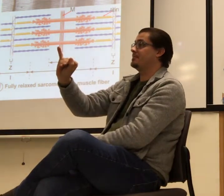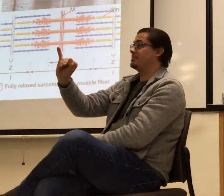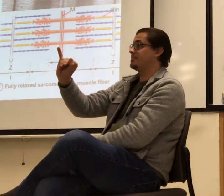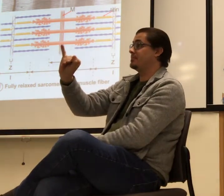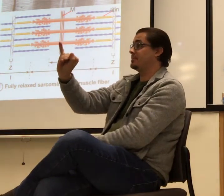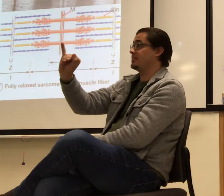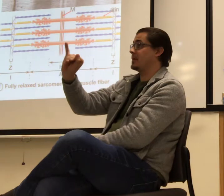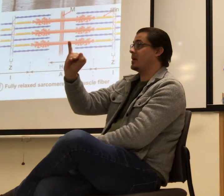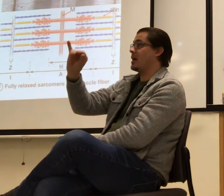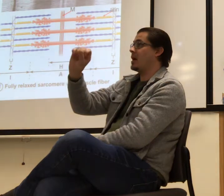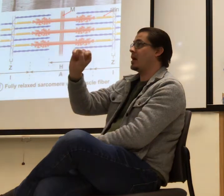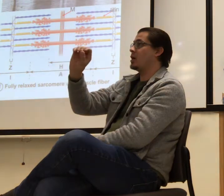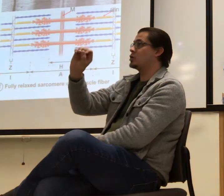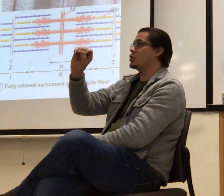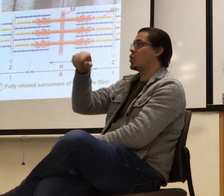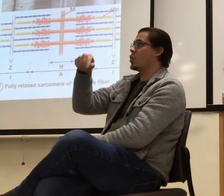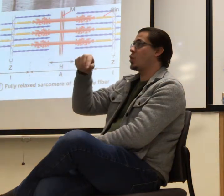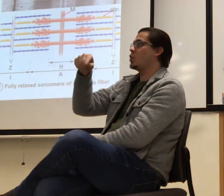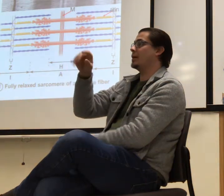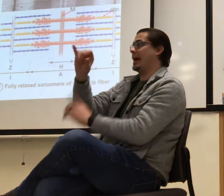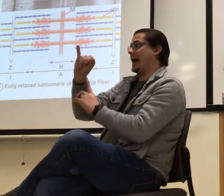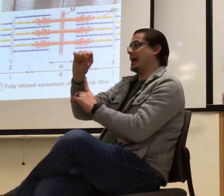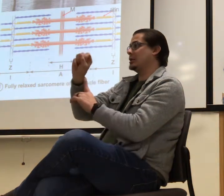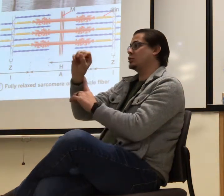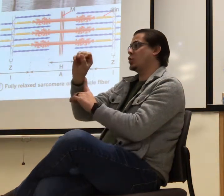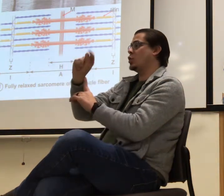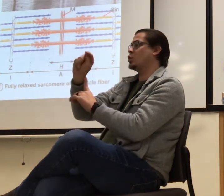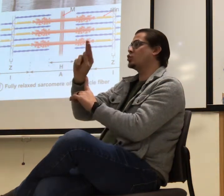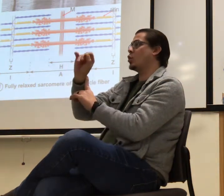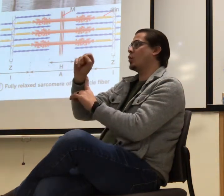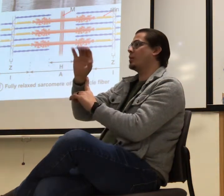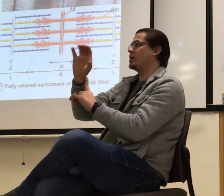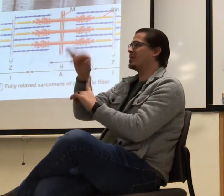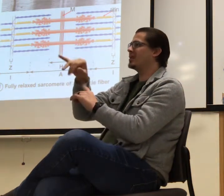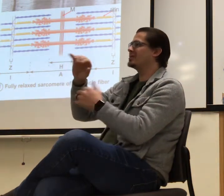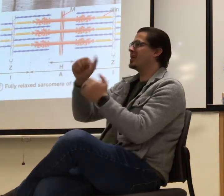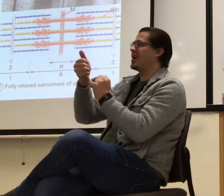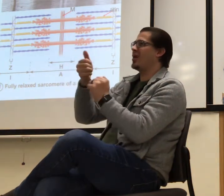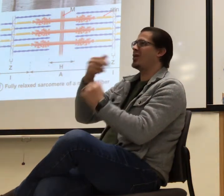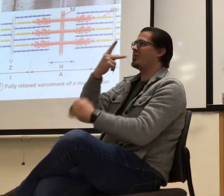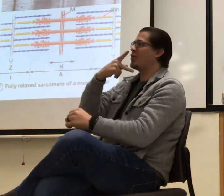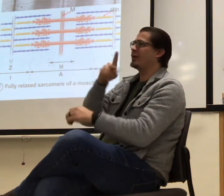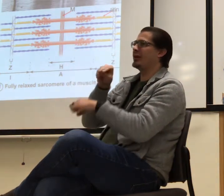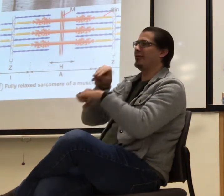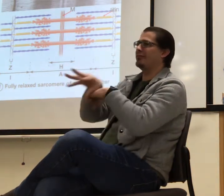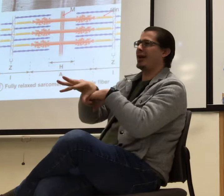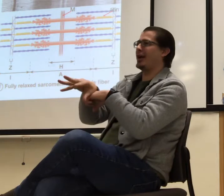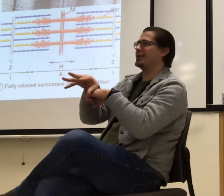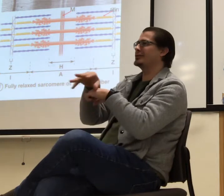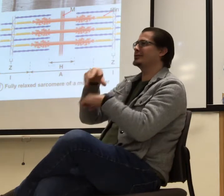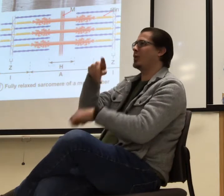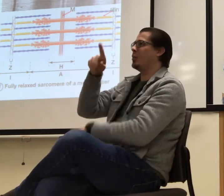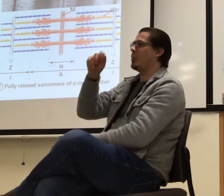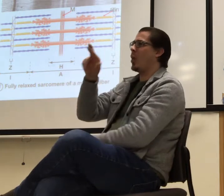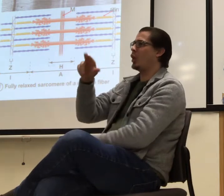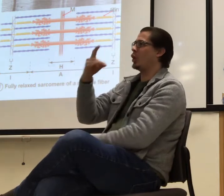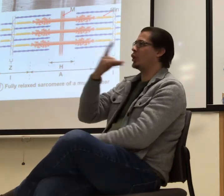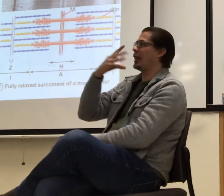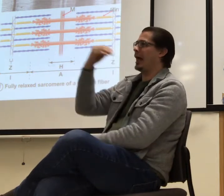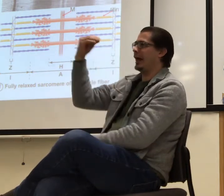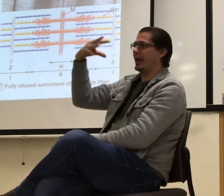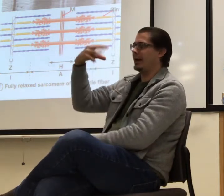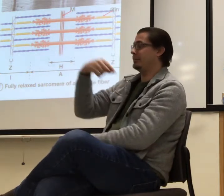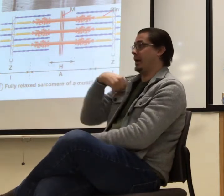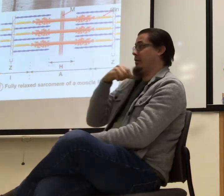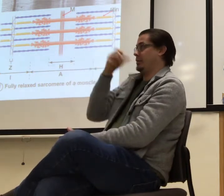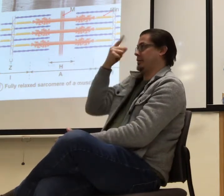You're getting into how the protein affects polarized light. You don't have to understand it because I don't.